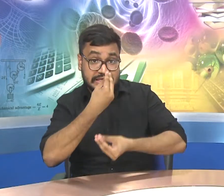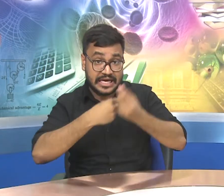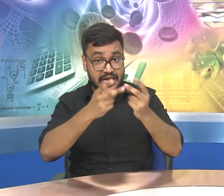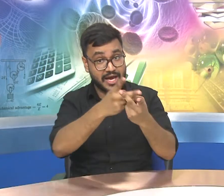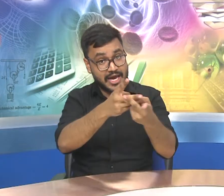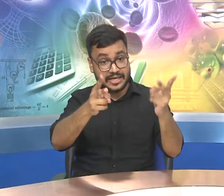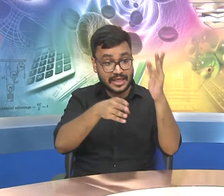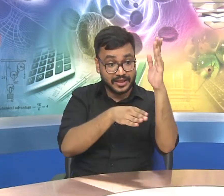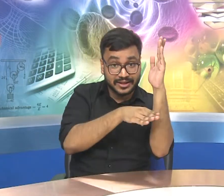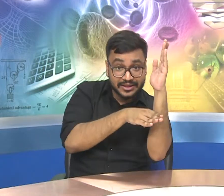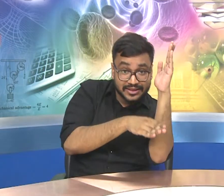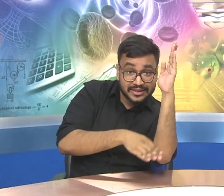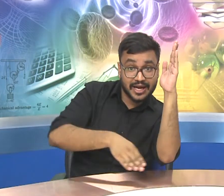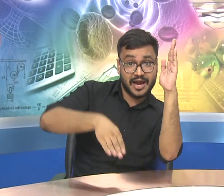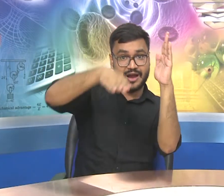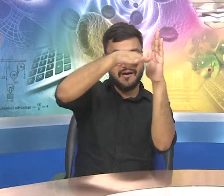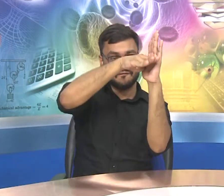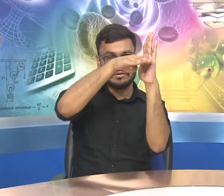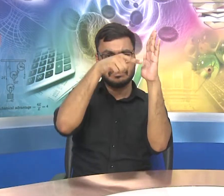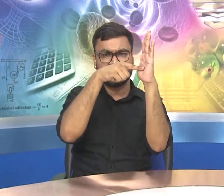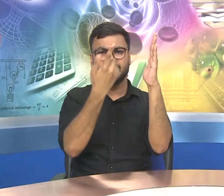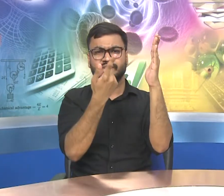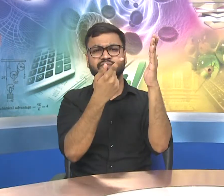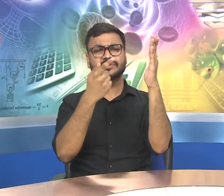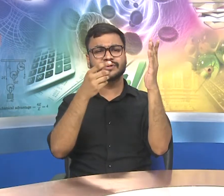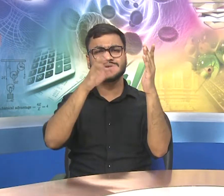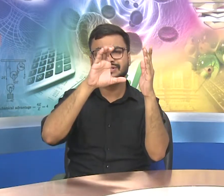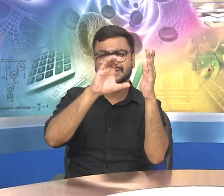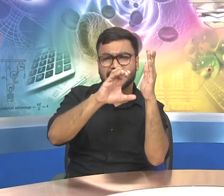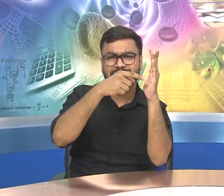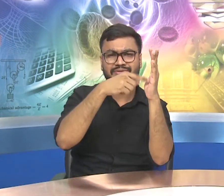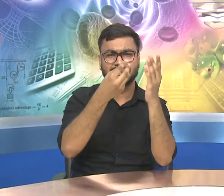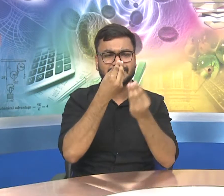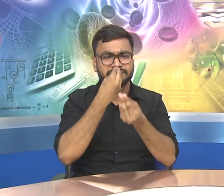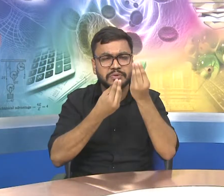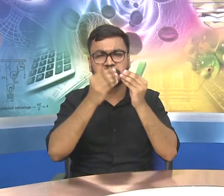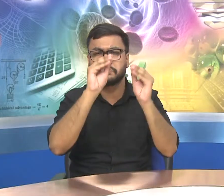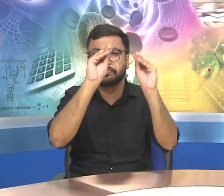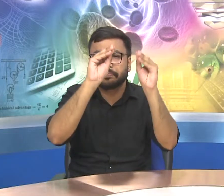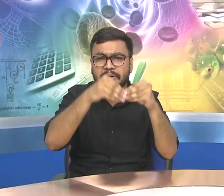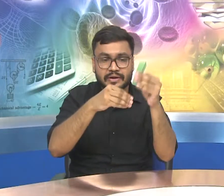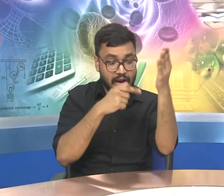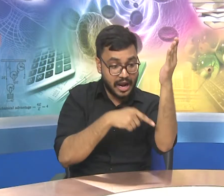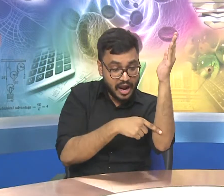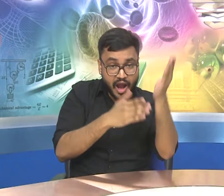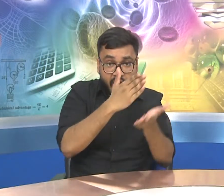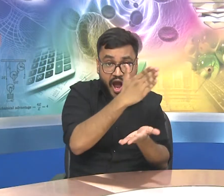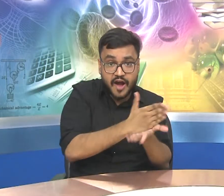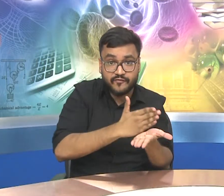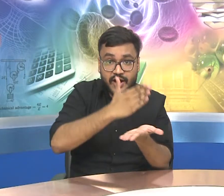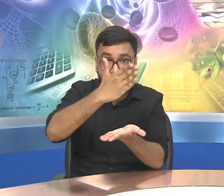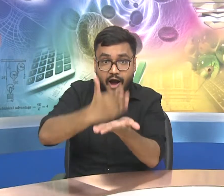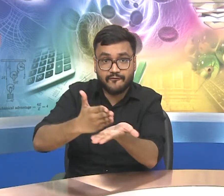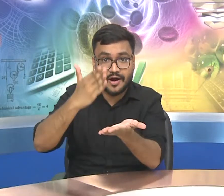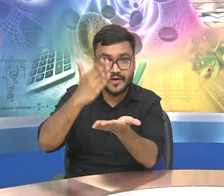herbivores that feed on them, and the number of herbivores is more than the number of